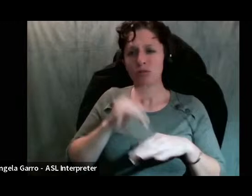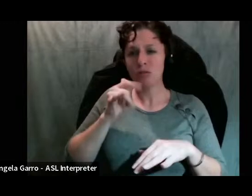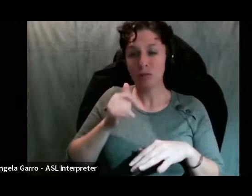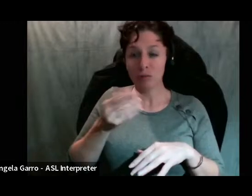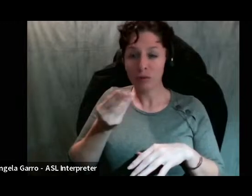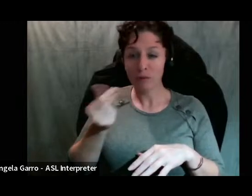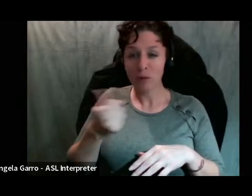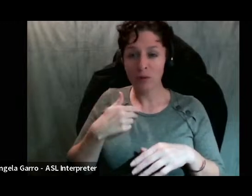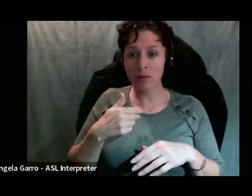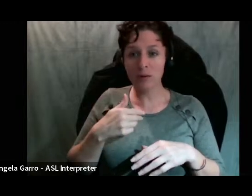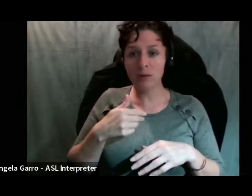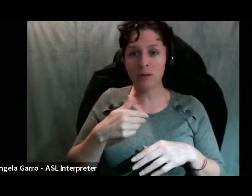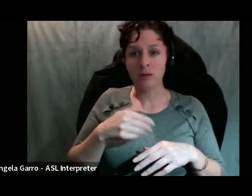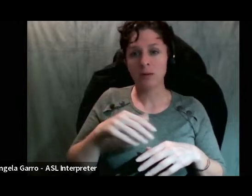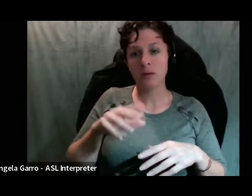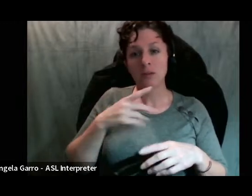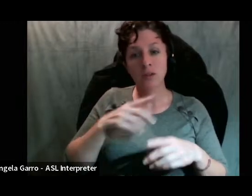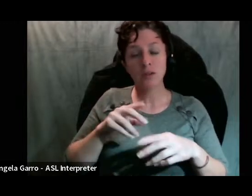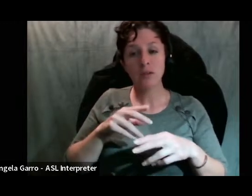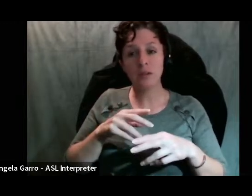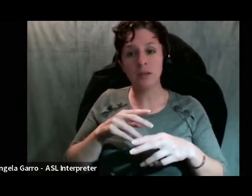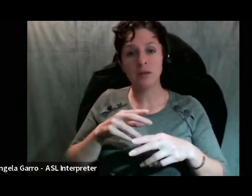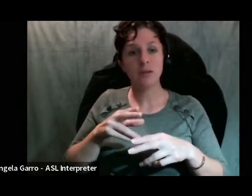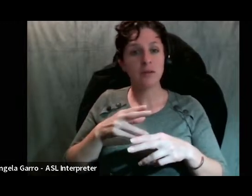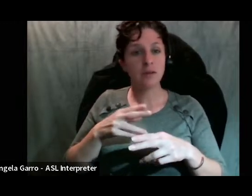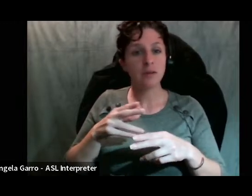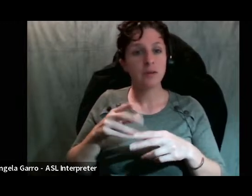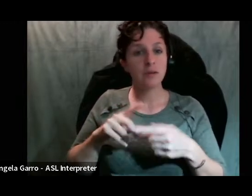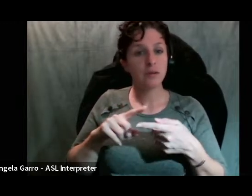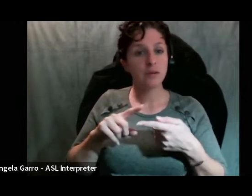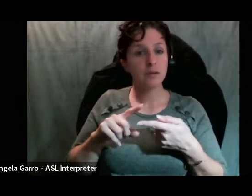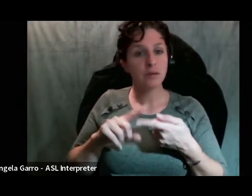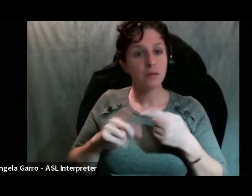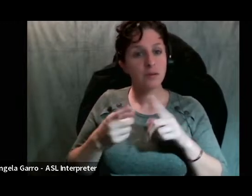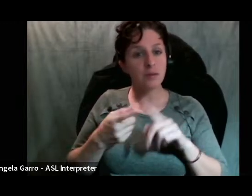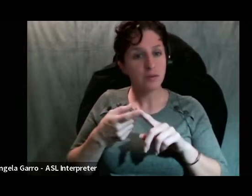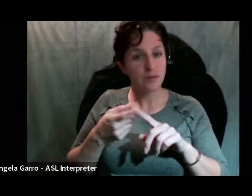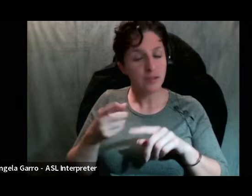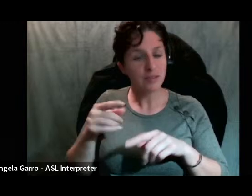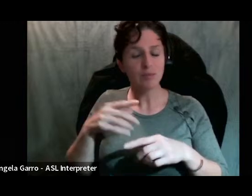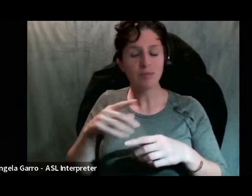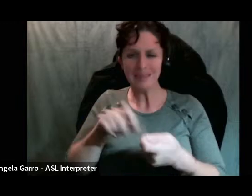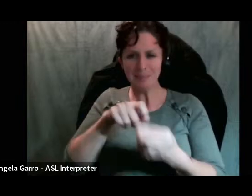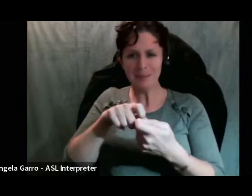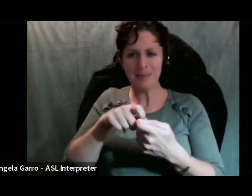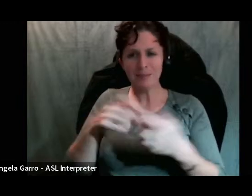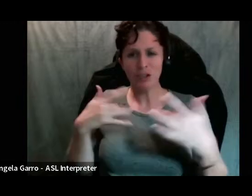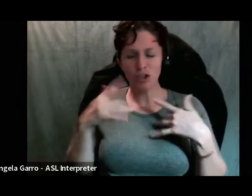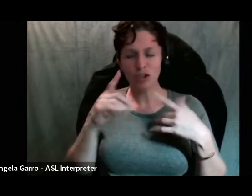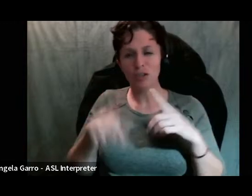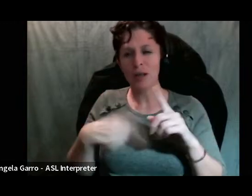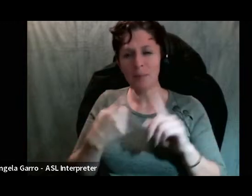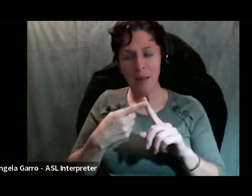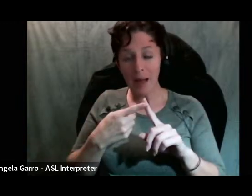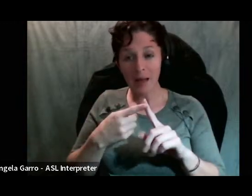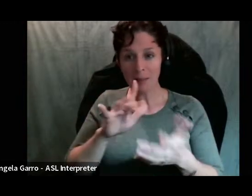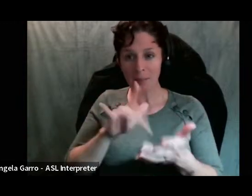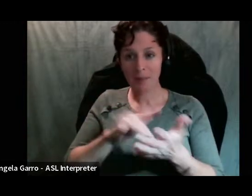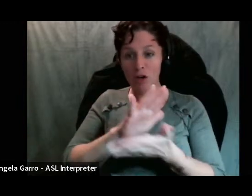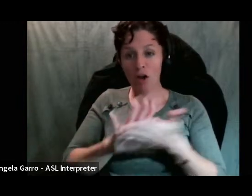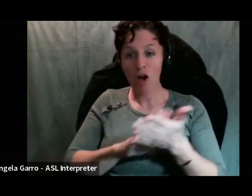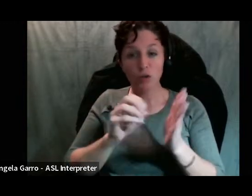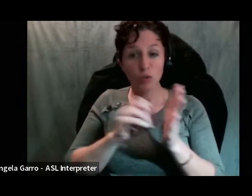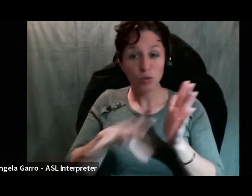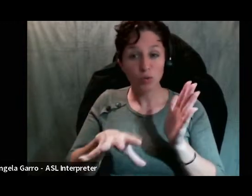friends mentioned it. There was a specific concern about middle college students is that